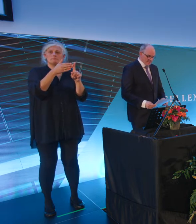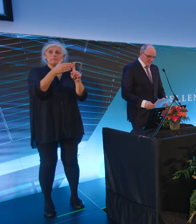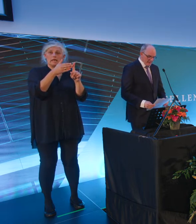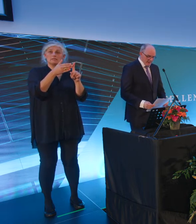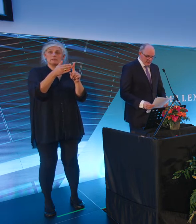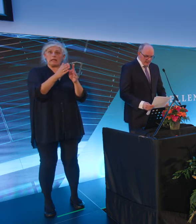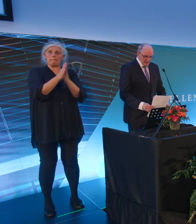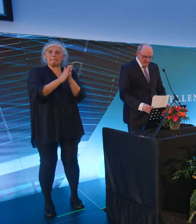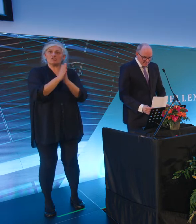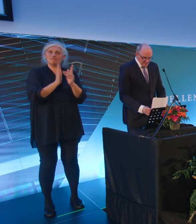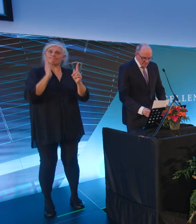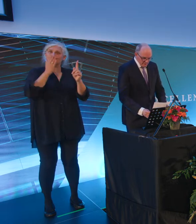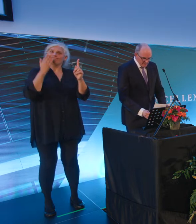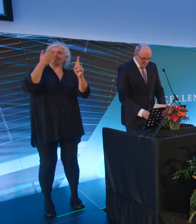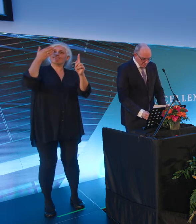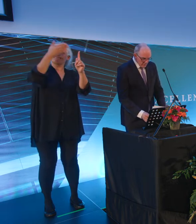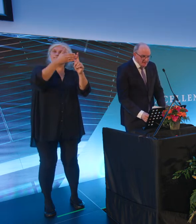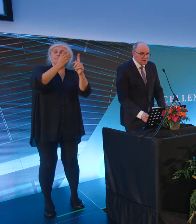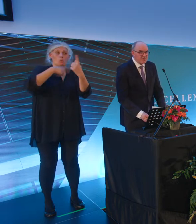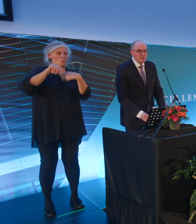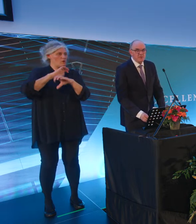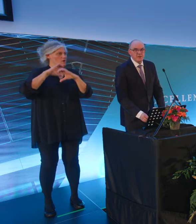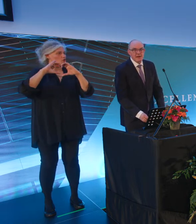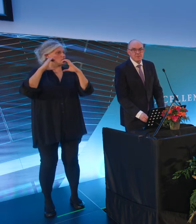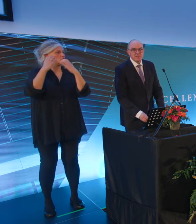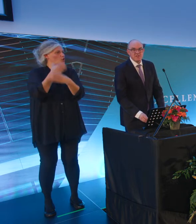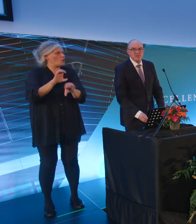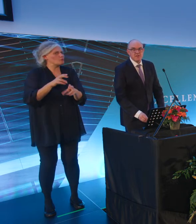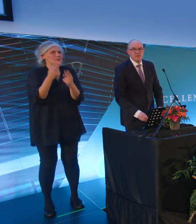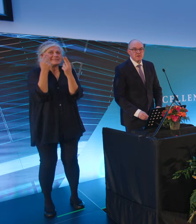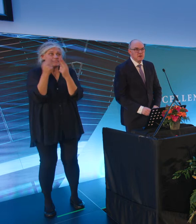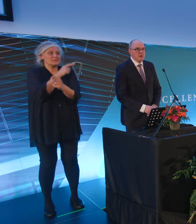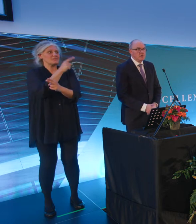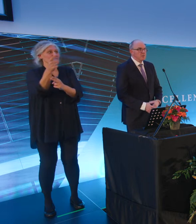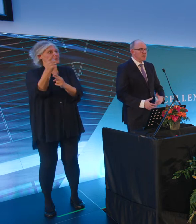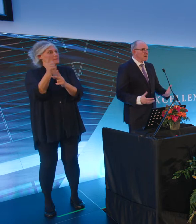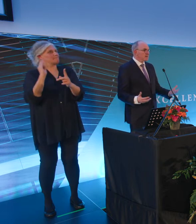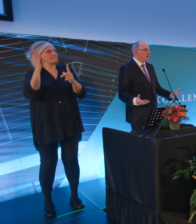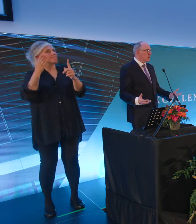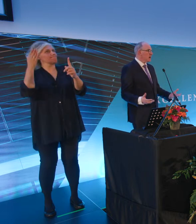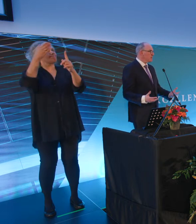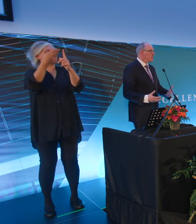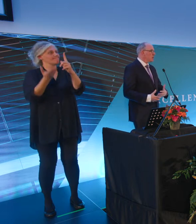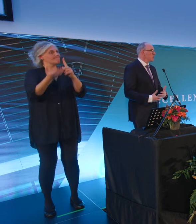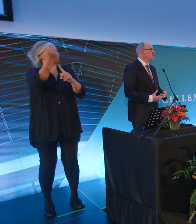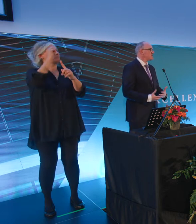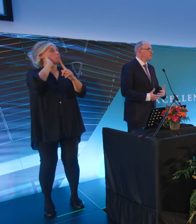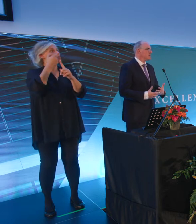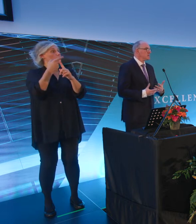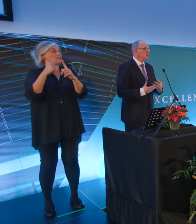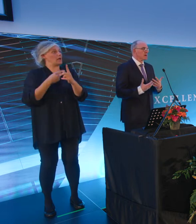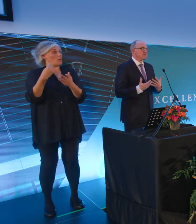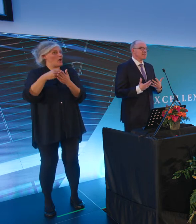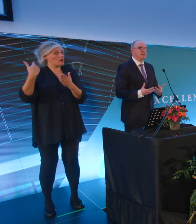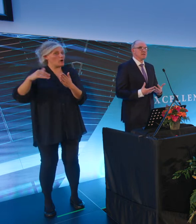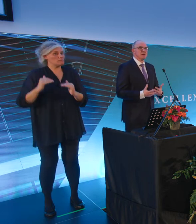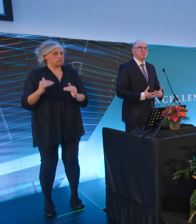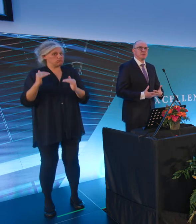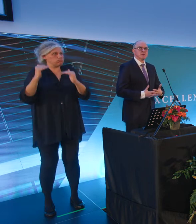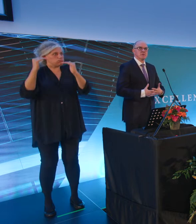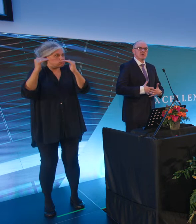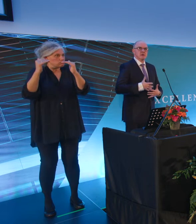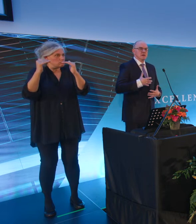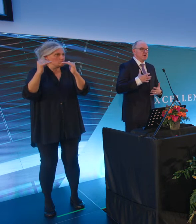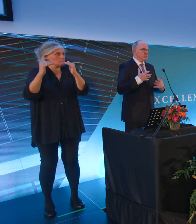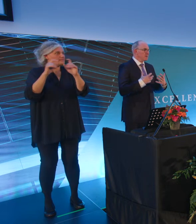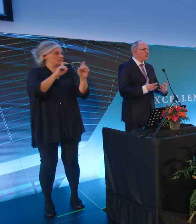ambitious. And as a country, we need you to be ambitious, because our economy grows when skilled